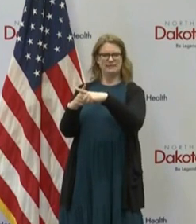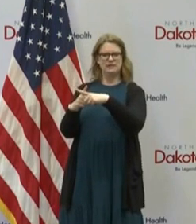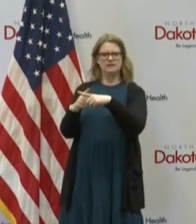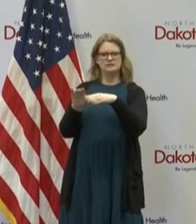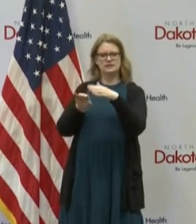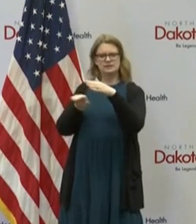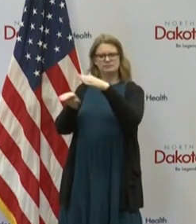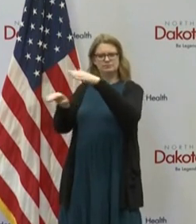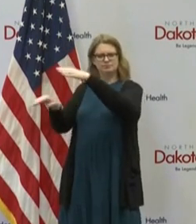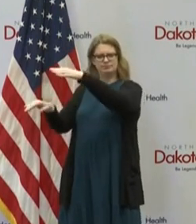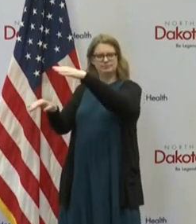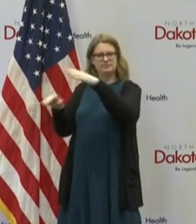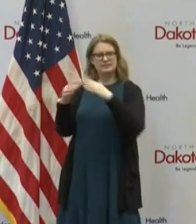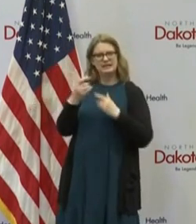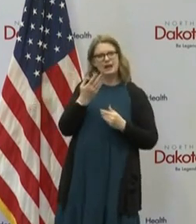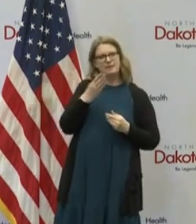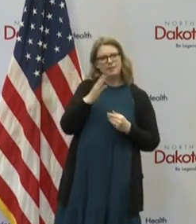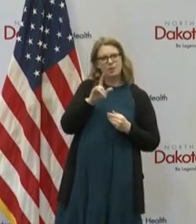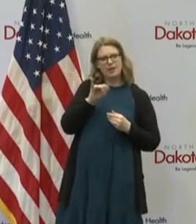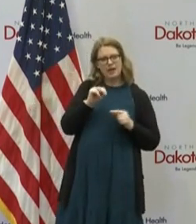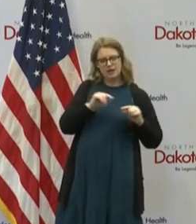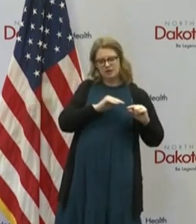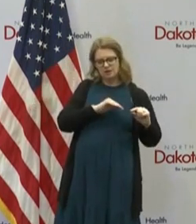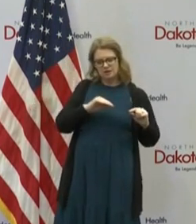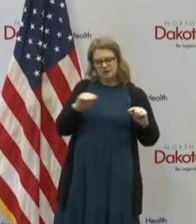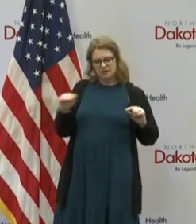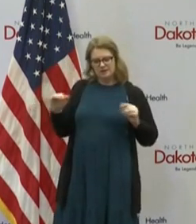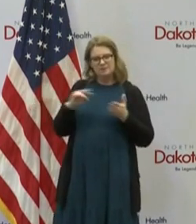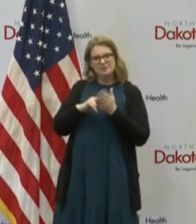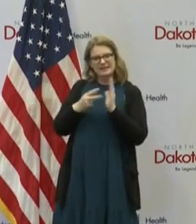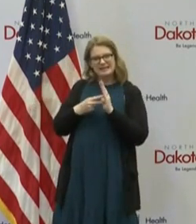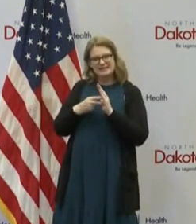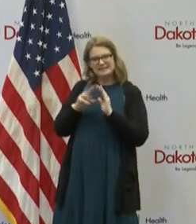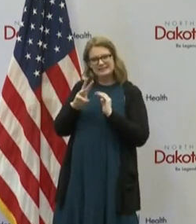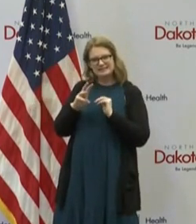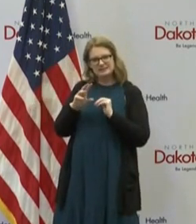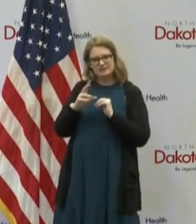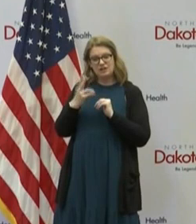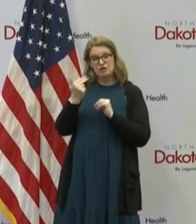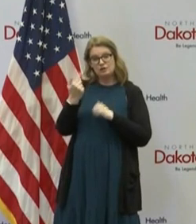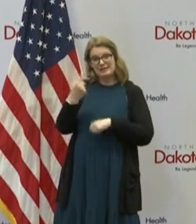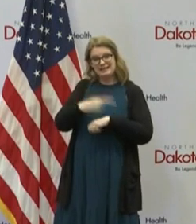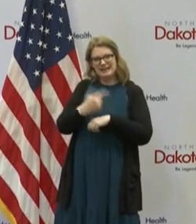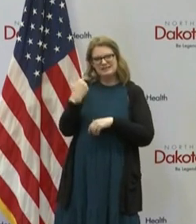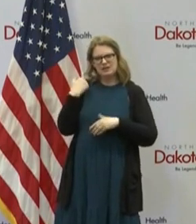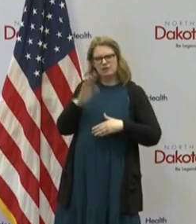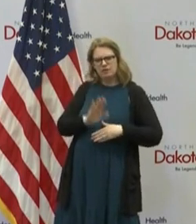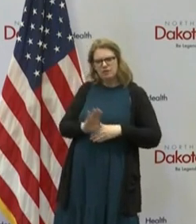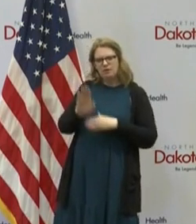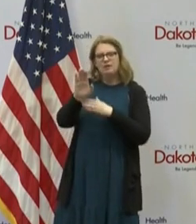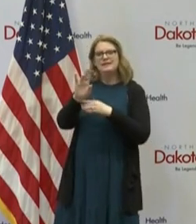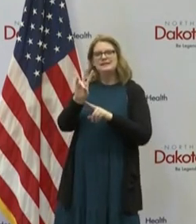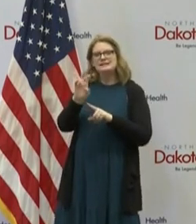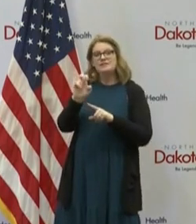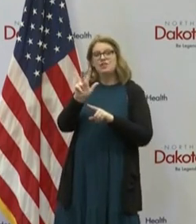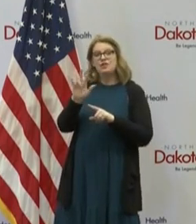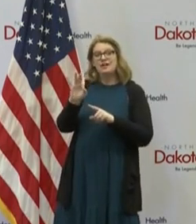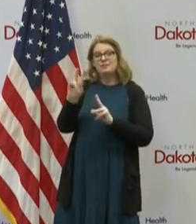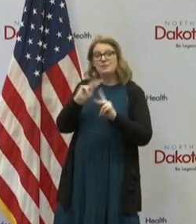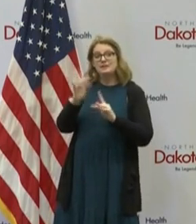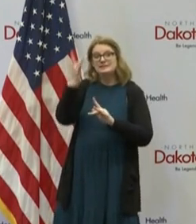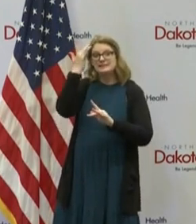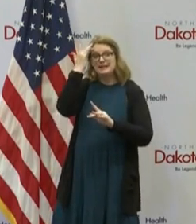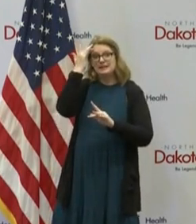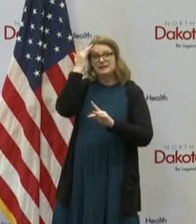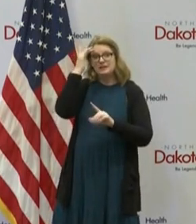for us to look at is that blue line where we've got 600 actives. That peaked 13 days ago at 739 actives. So